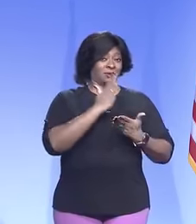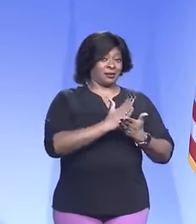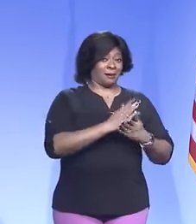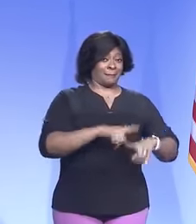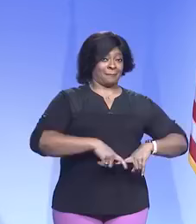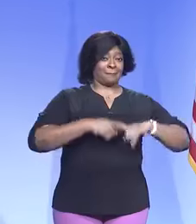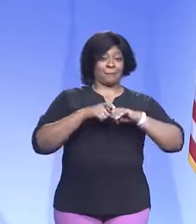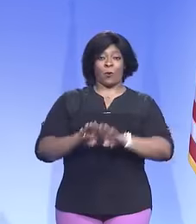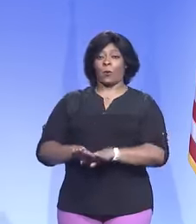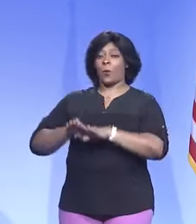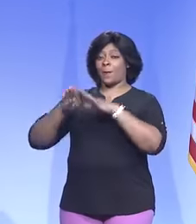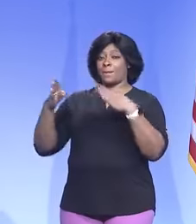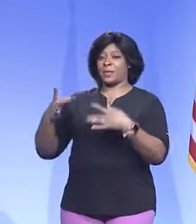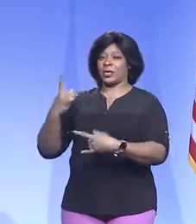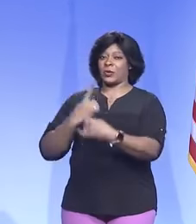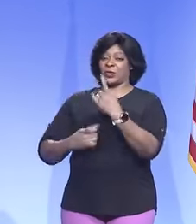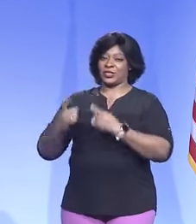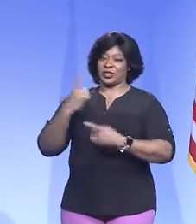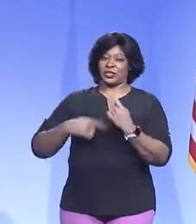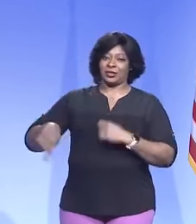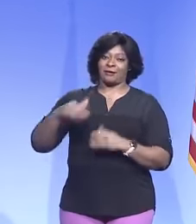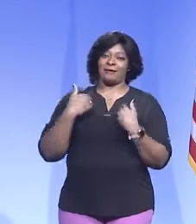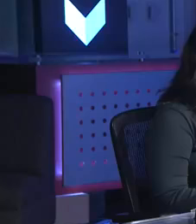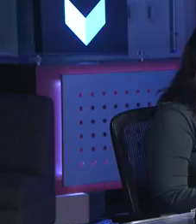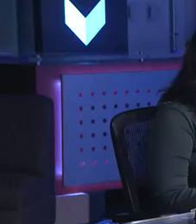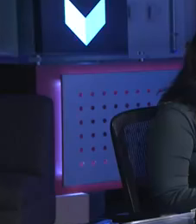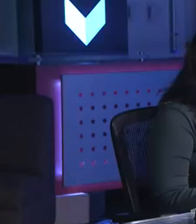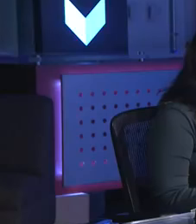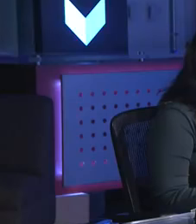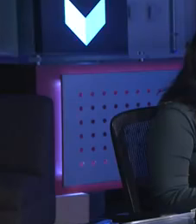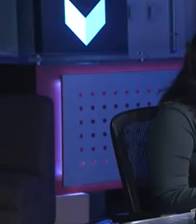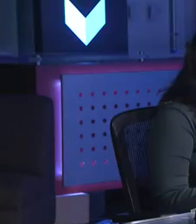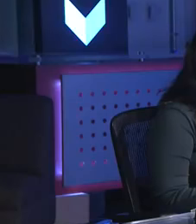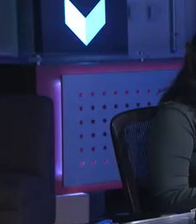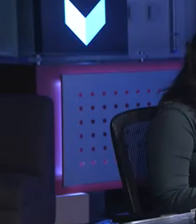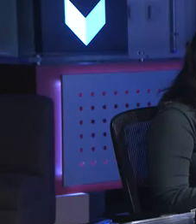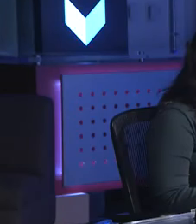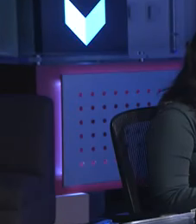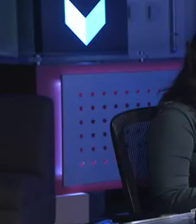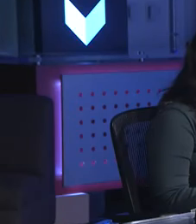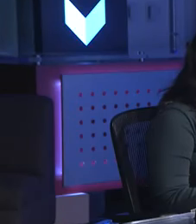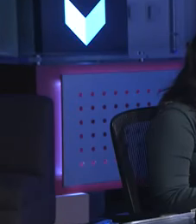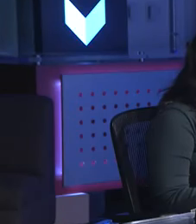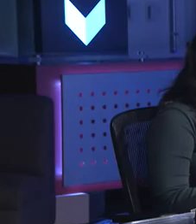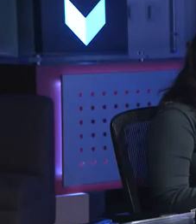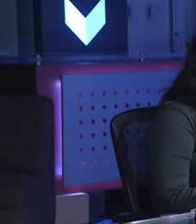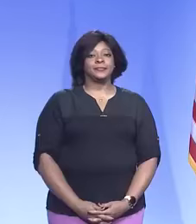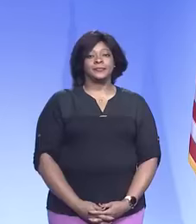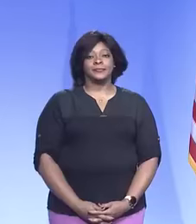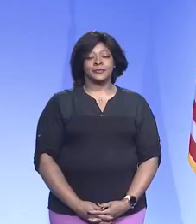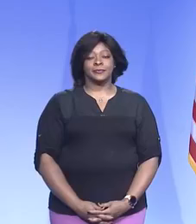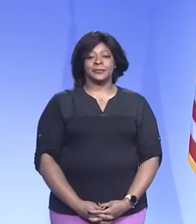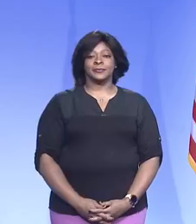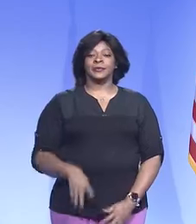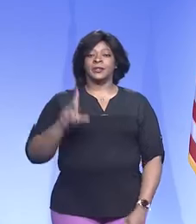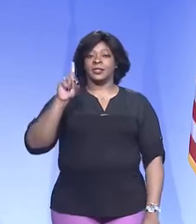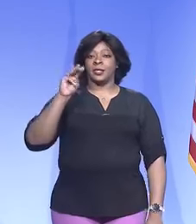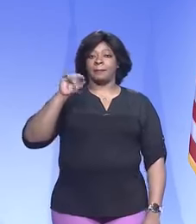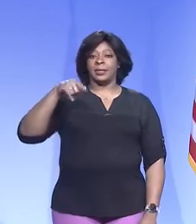and entertain specific questions you may have. Dominique Dillon, Fox 13.